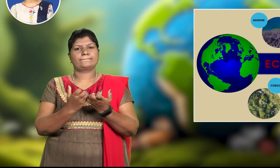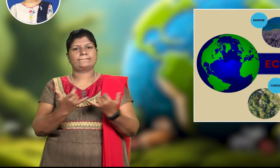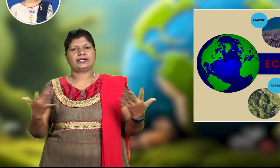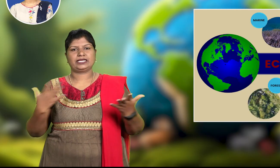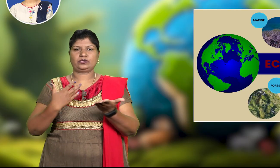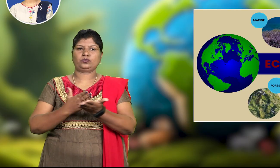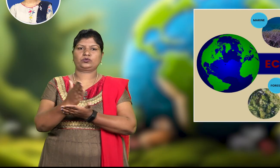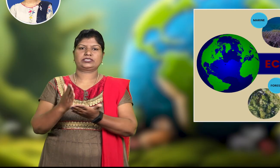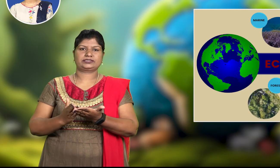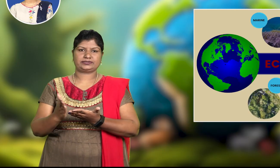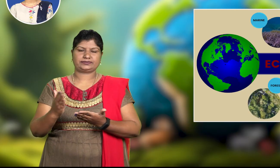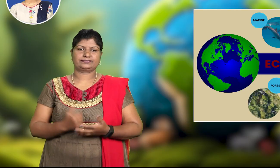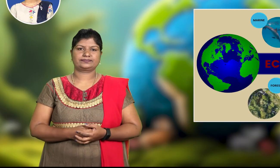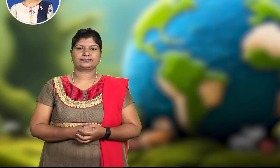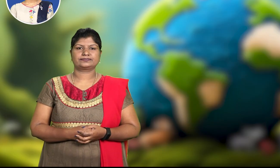ways.